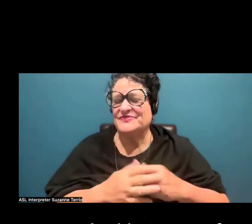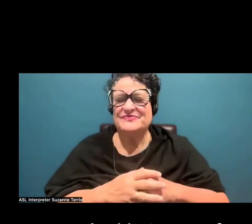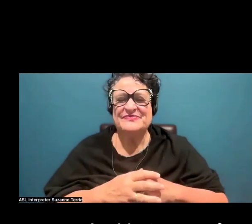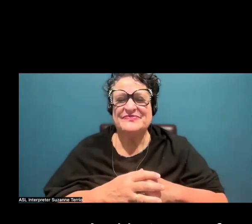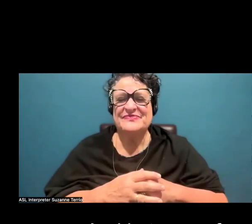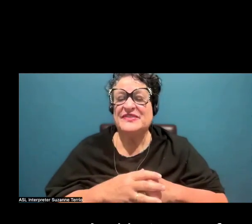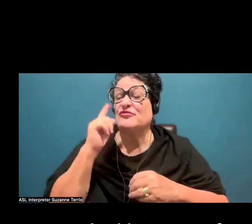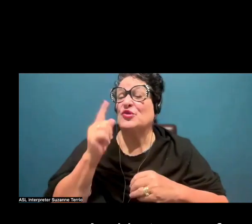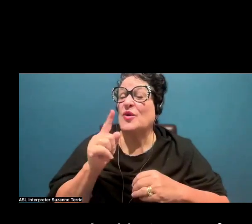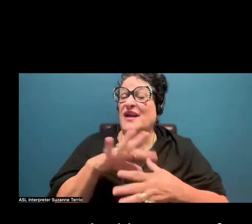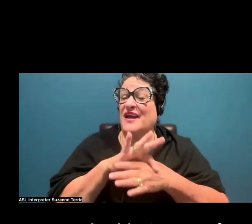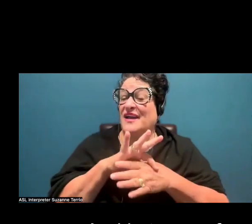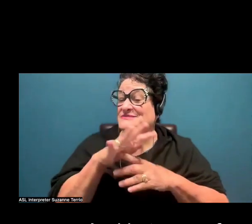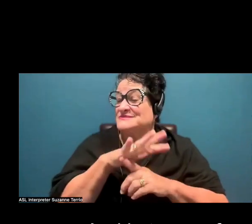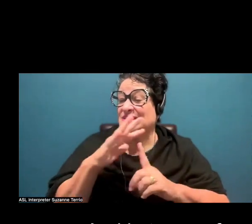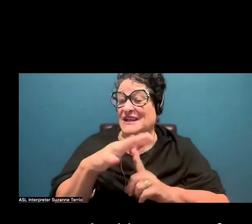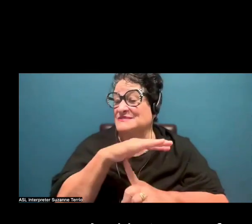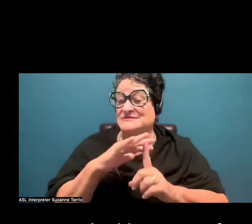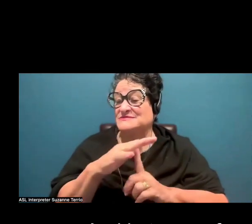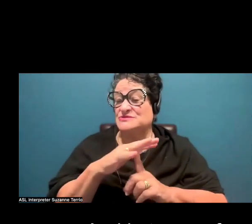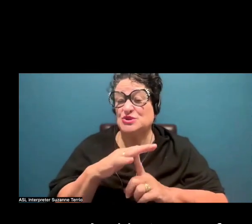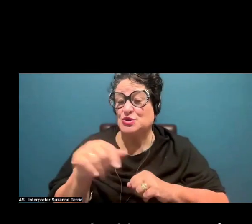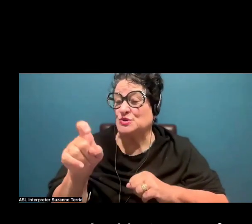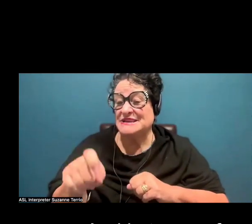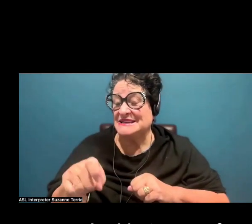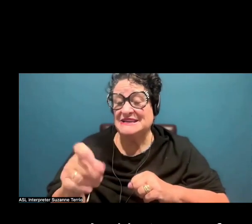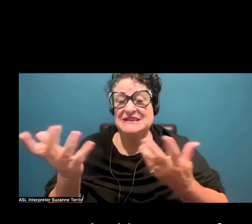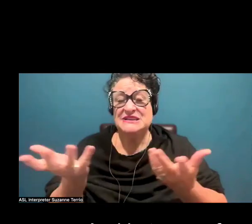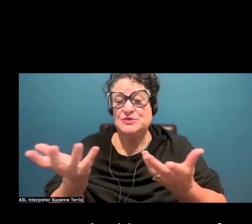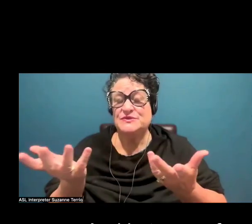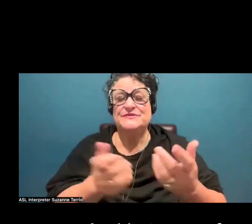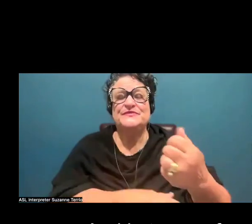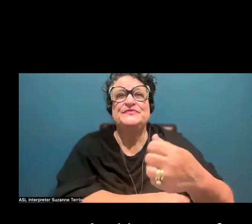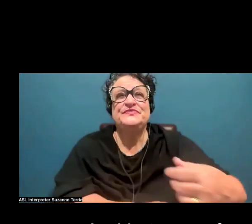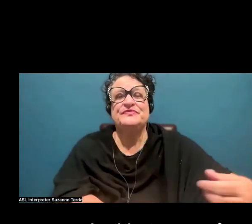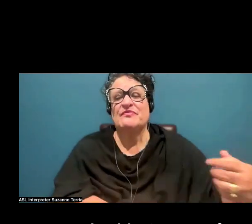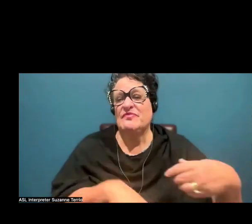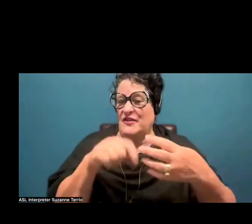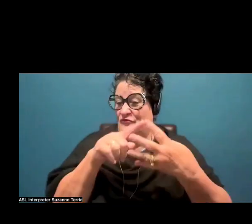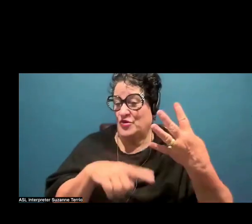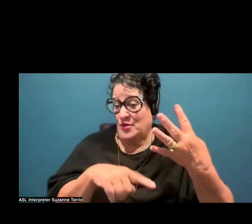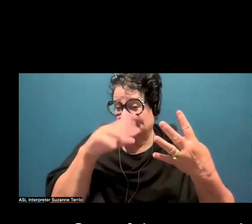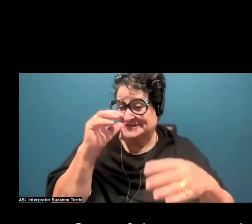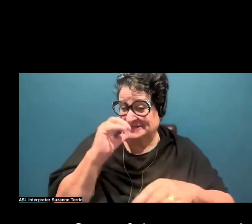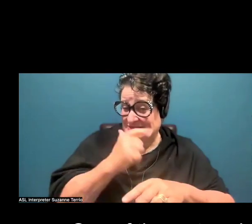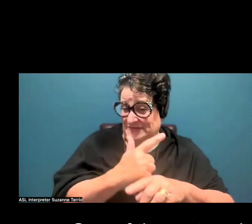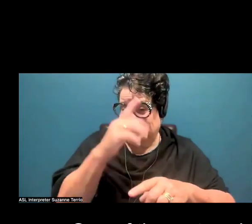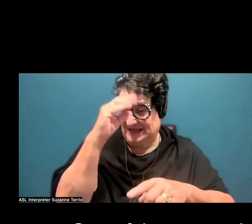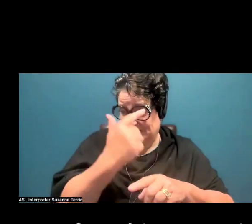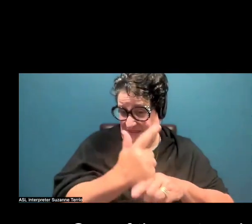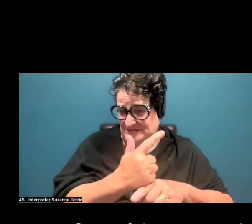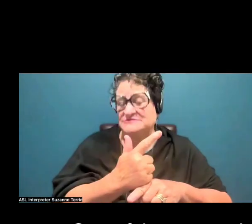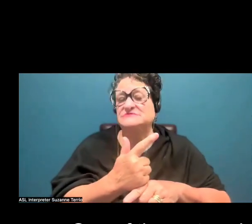of context, I think all you need to know is that there are four siblings. One of